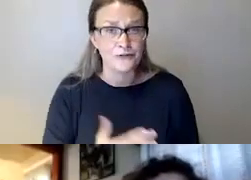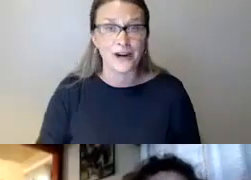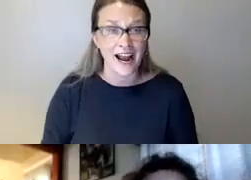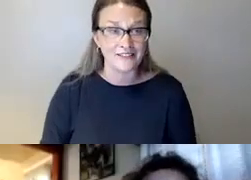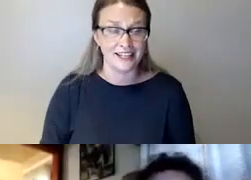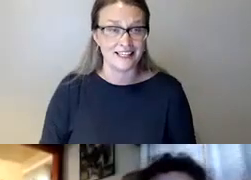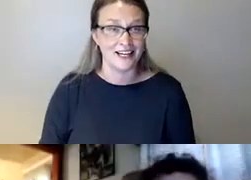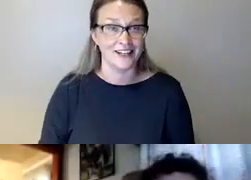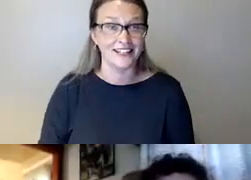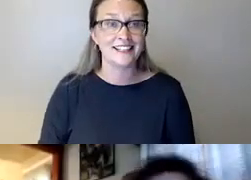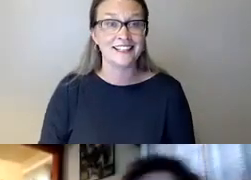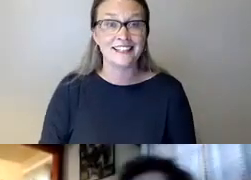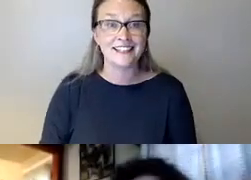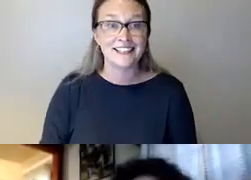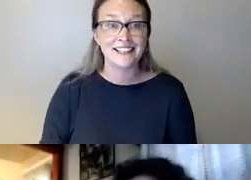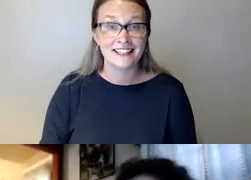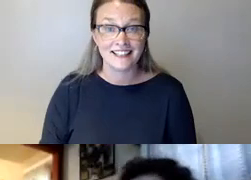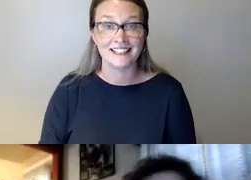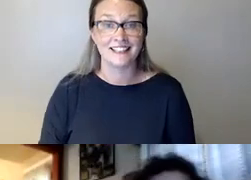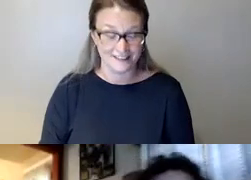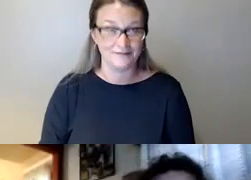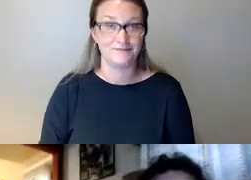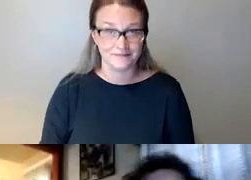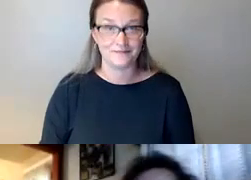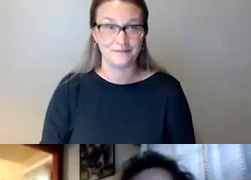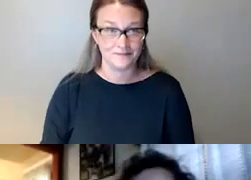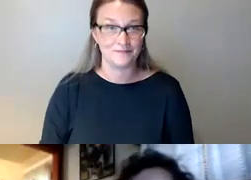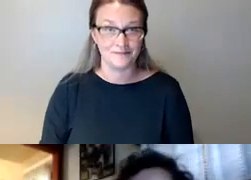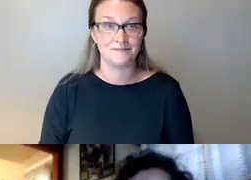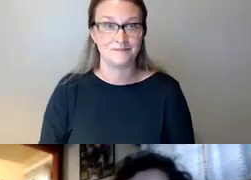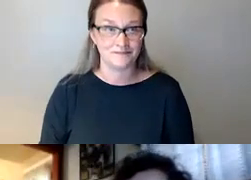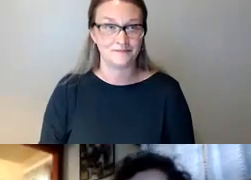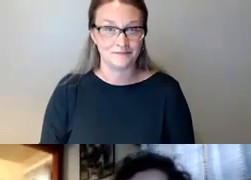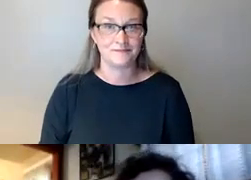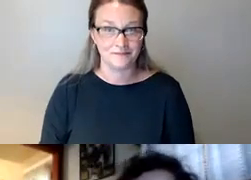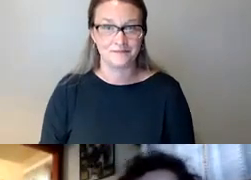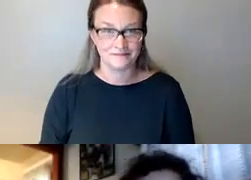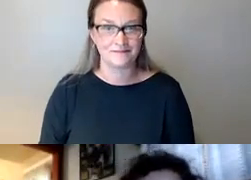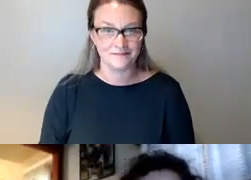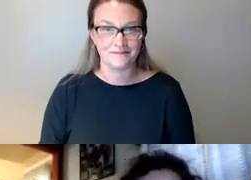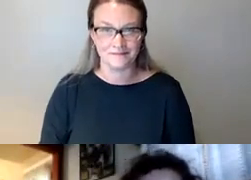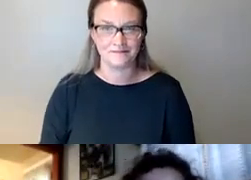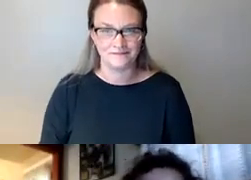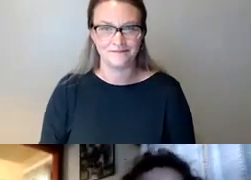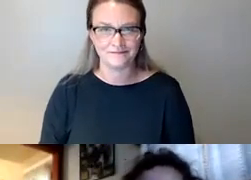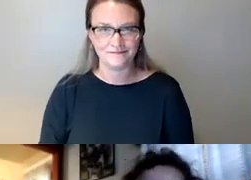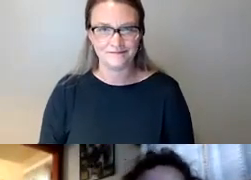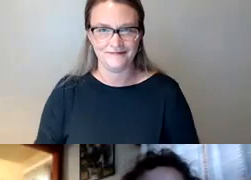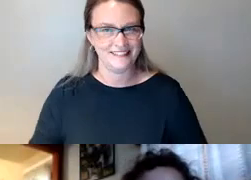for having us here. Yes, thank you so much. This has been so much fun to spend some time with you beautiful young